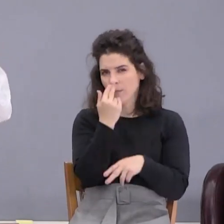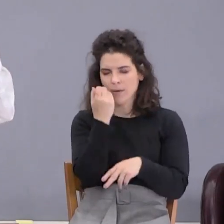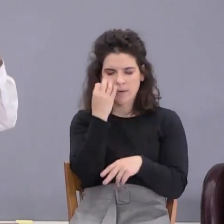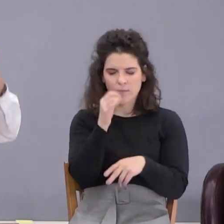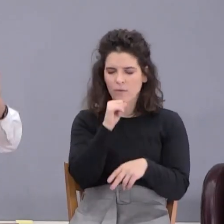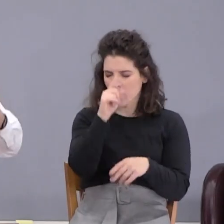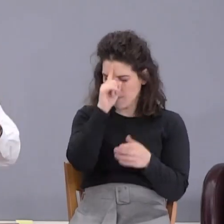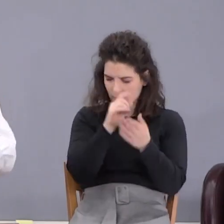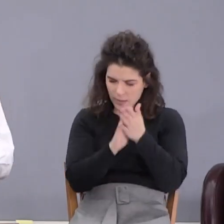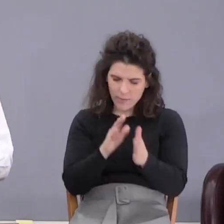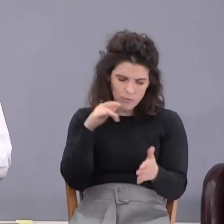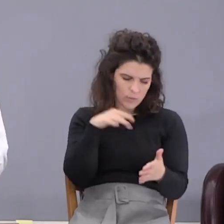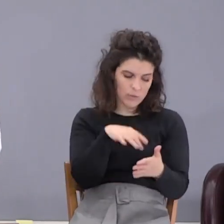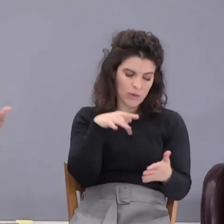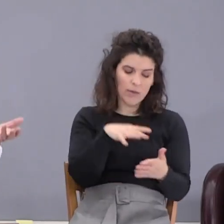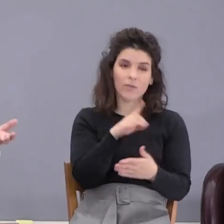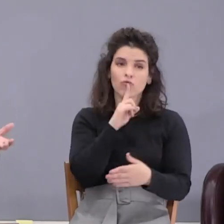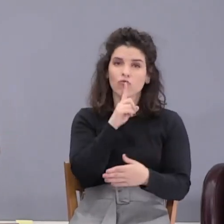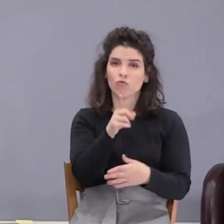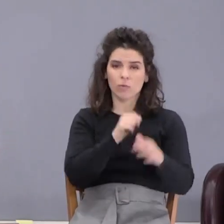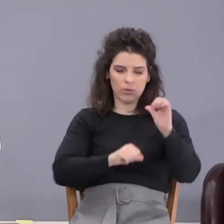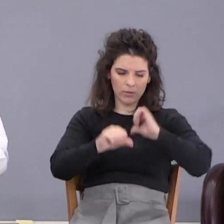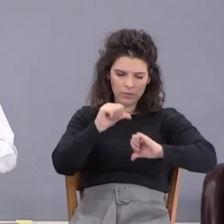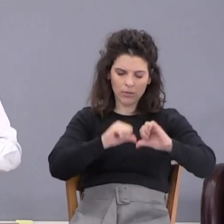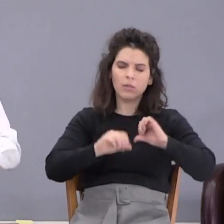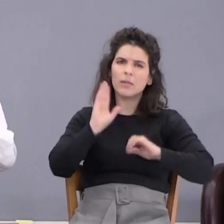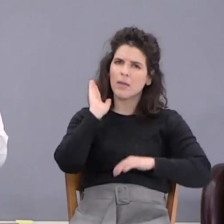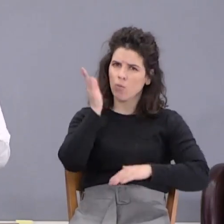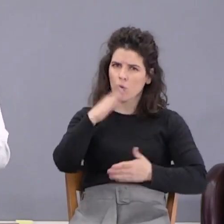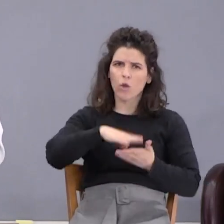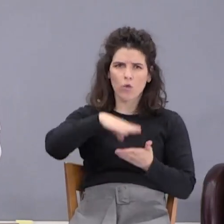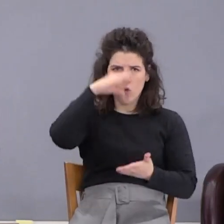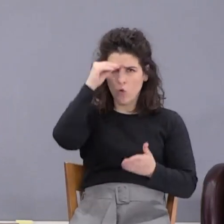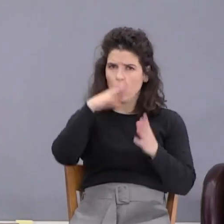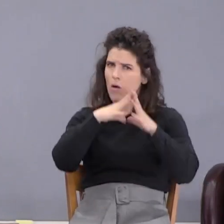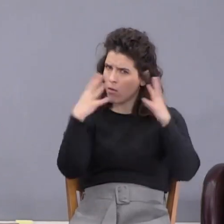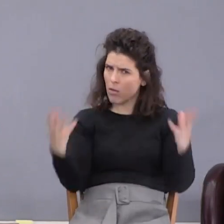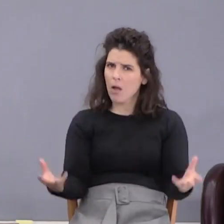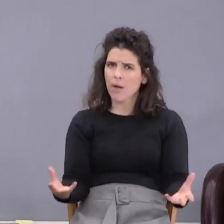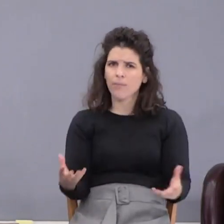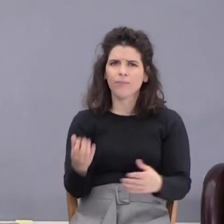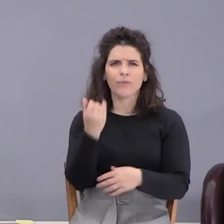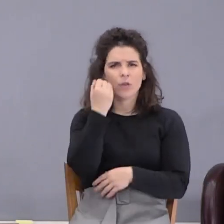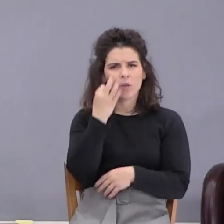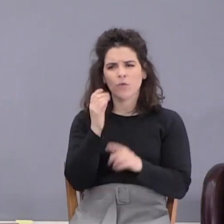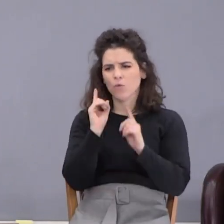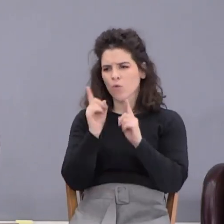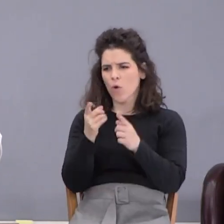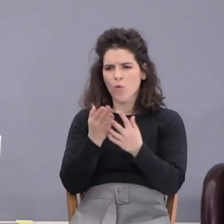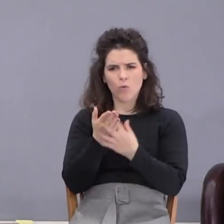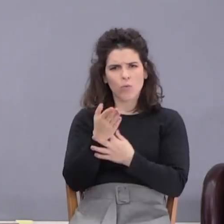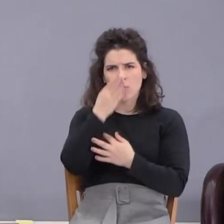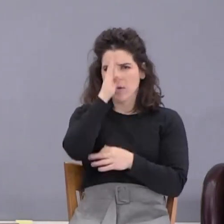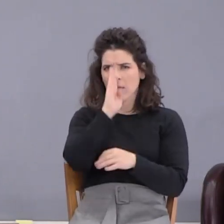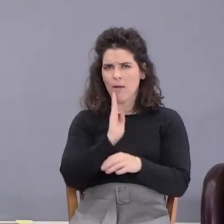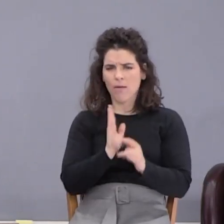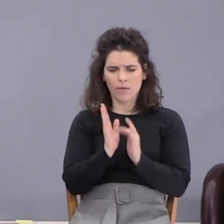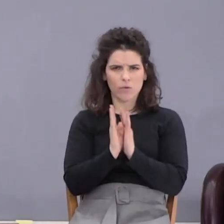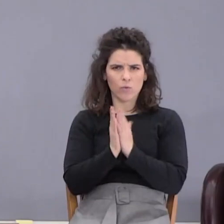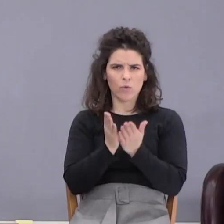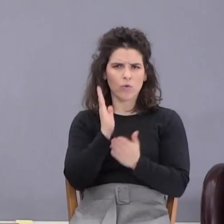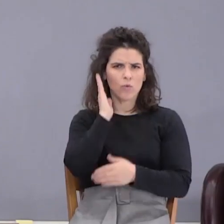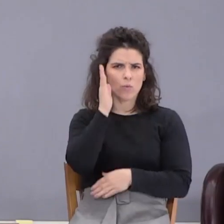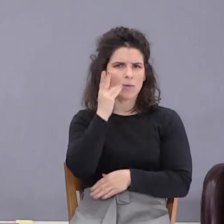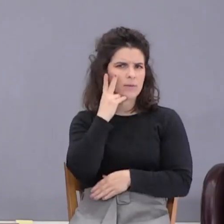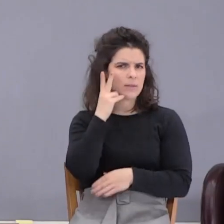only study true science, they'll learn a great deal. If you go throughout God's word, you'll see how